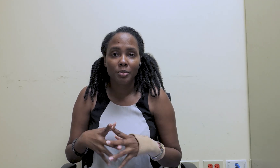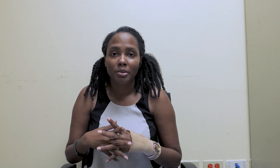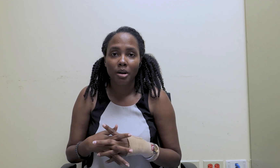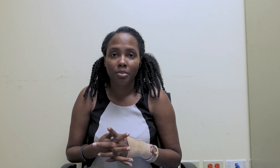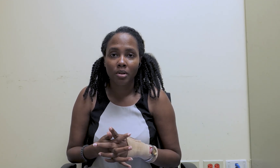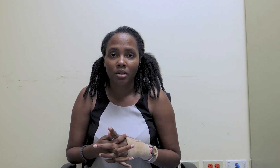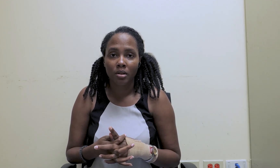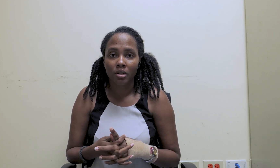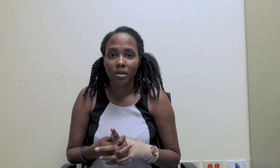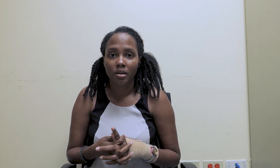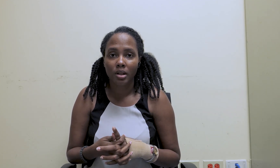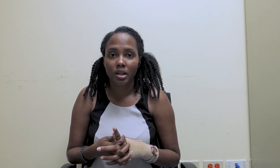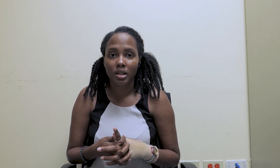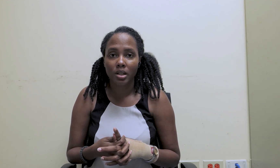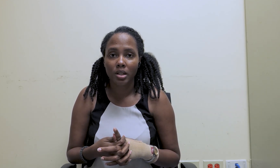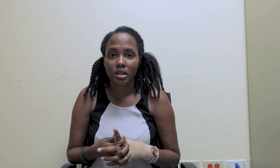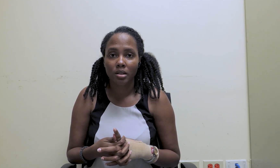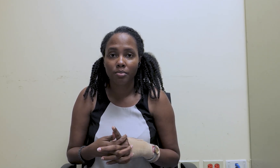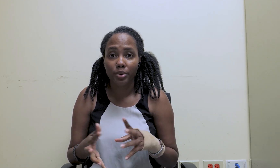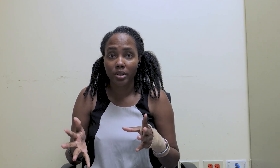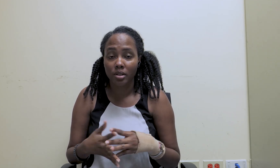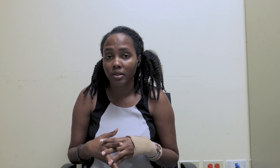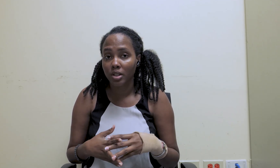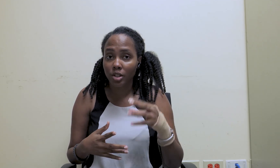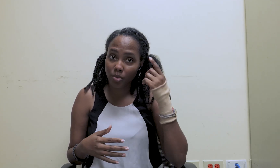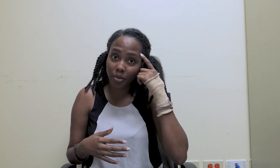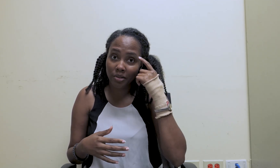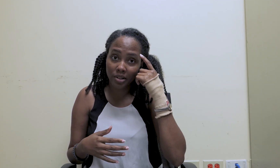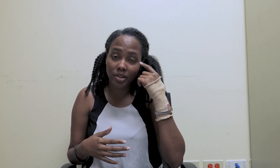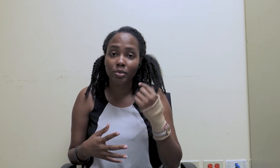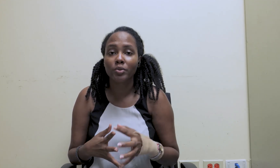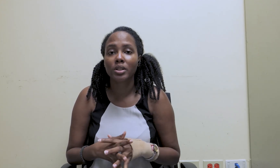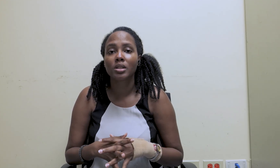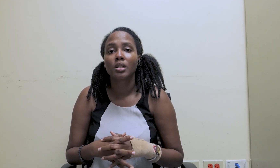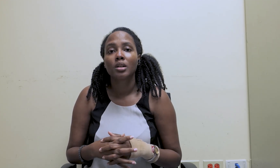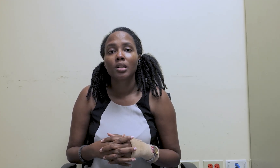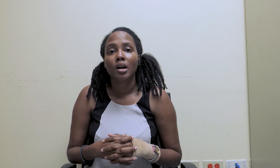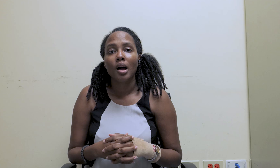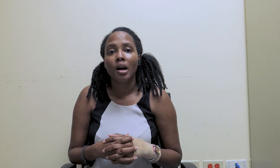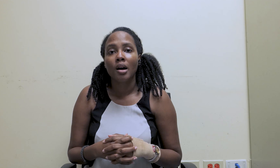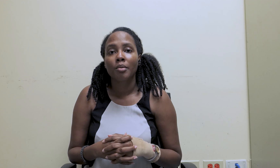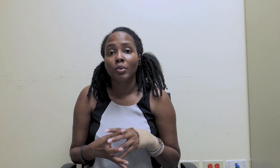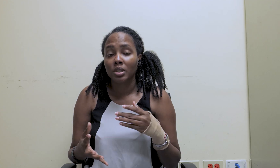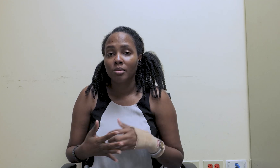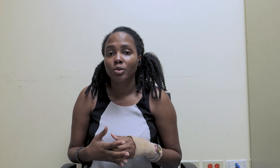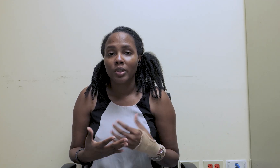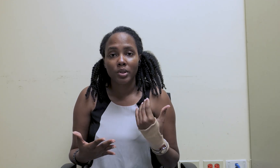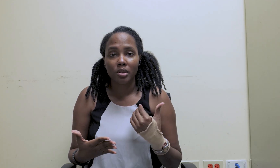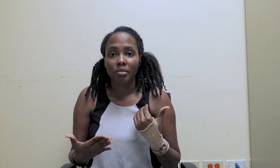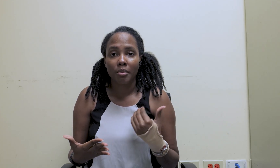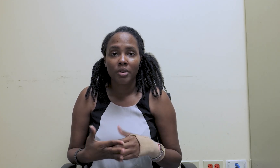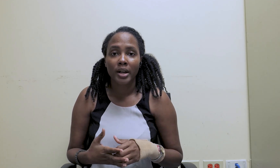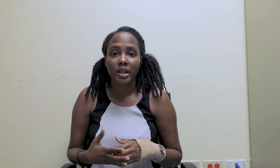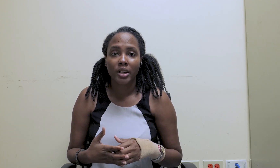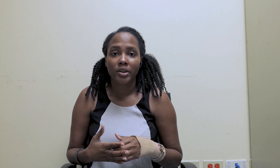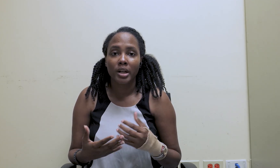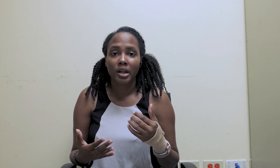made popular in Prince of Egypt, one of my favorite movies. It was in the movie and was sung by Mariah Carey and